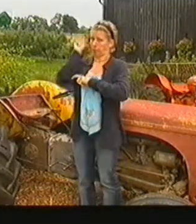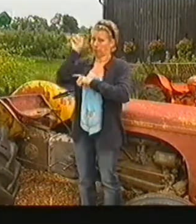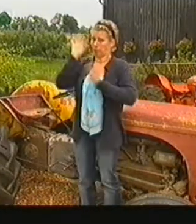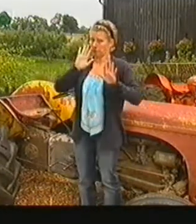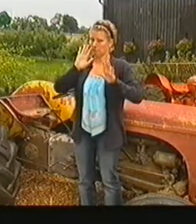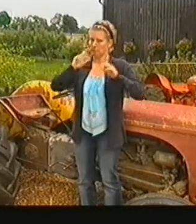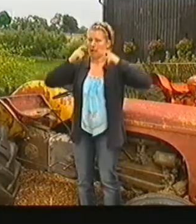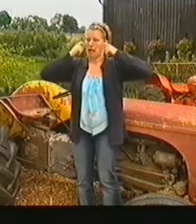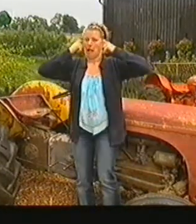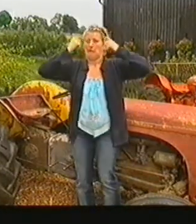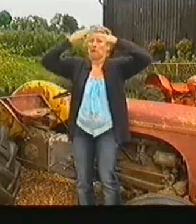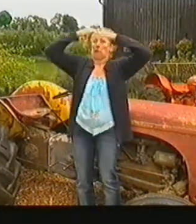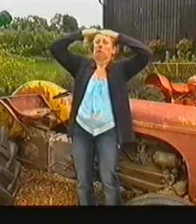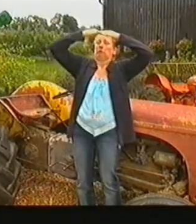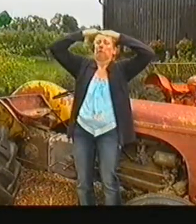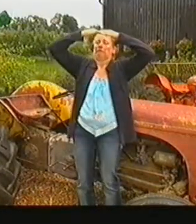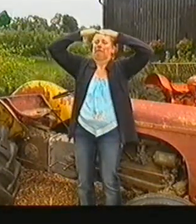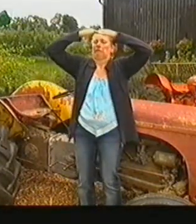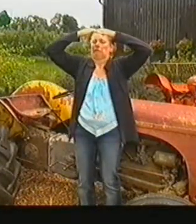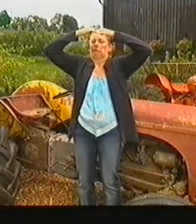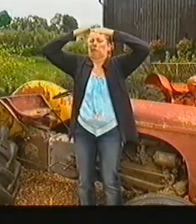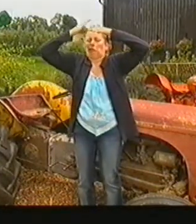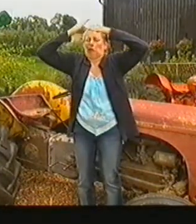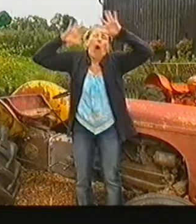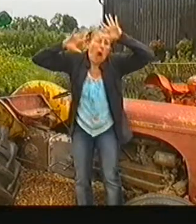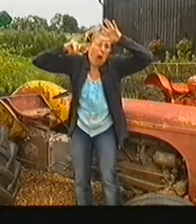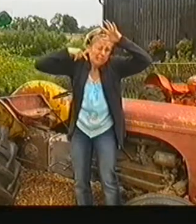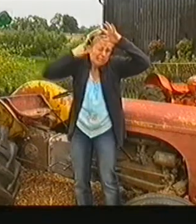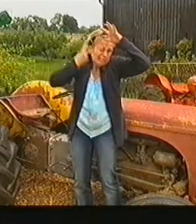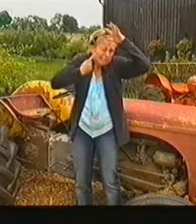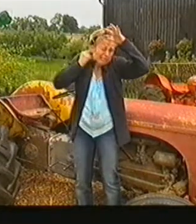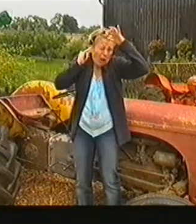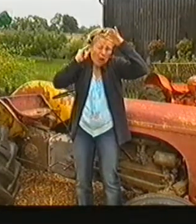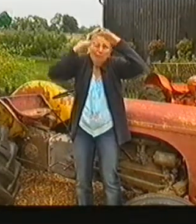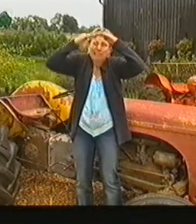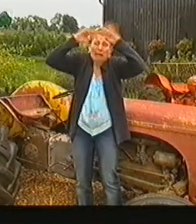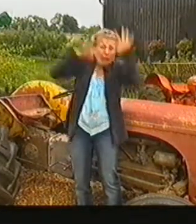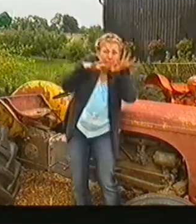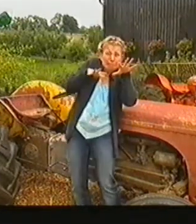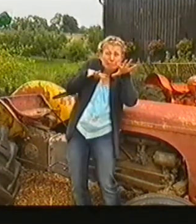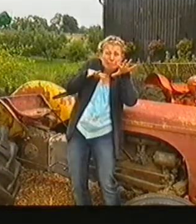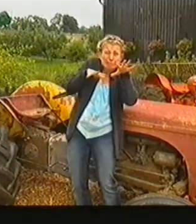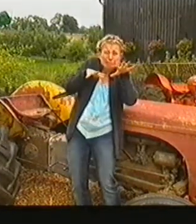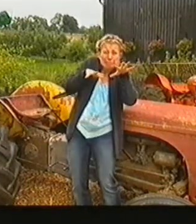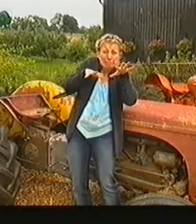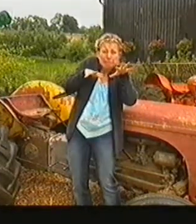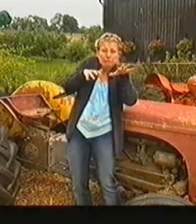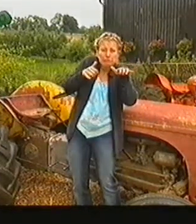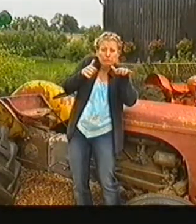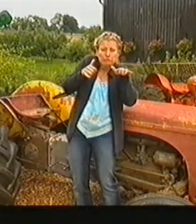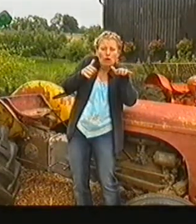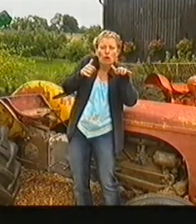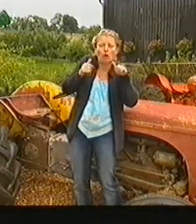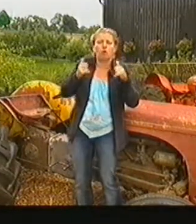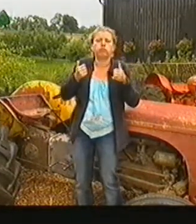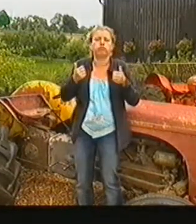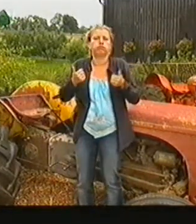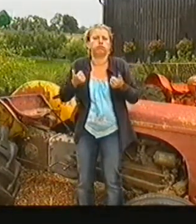very quiet now while I take a peek." Mr. Fox began pushing up one of the floorboards. It creaked terribly, but nothing happened, so Mr.